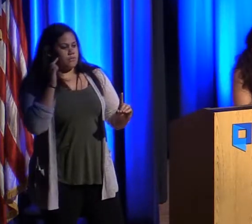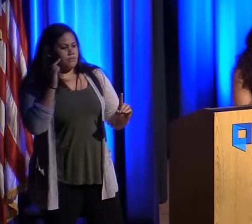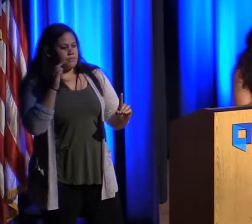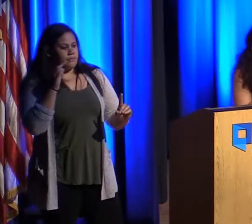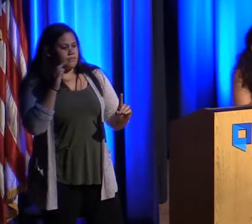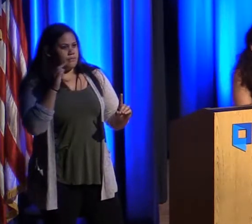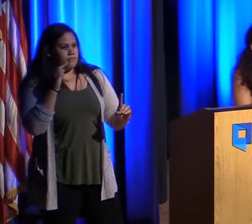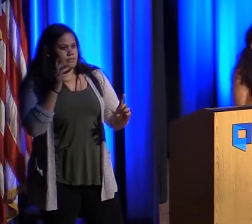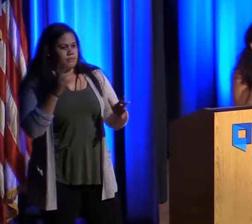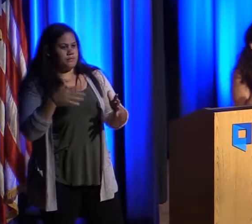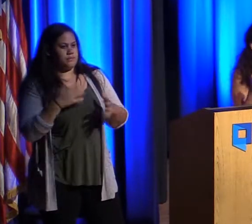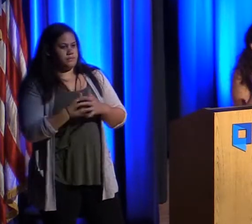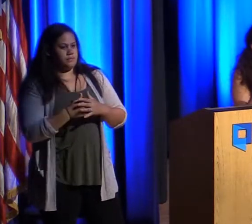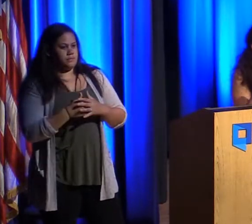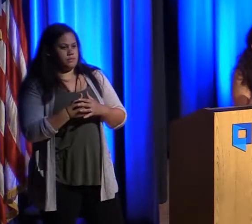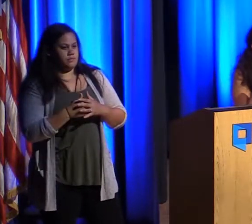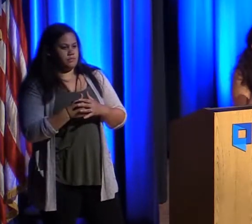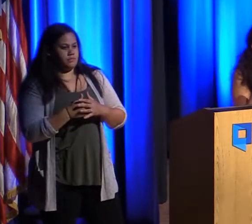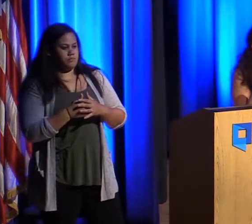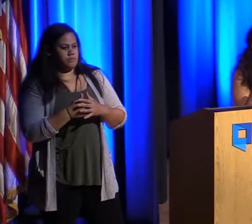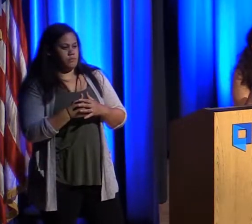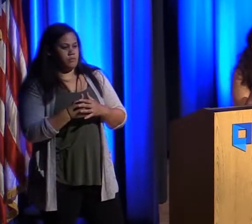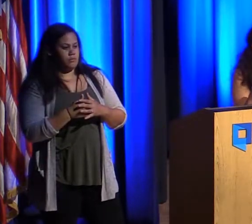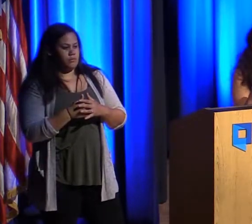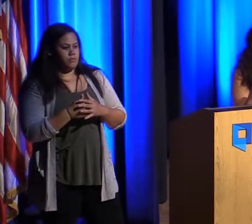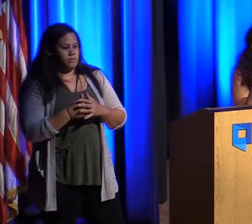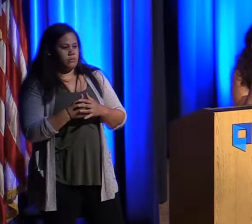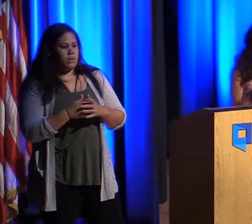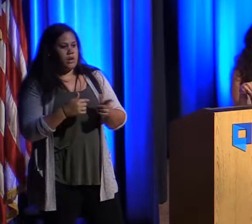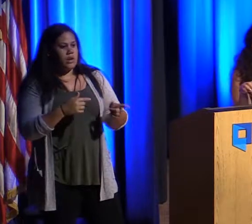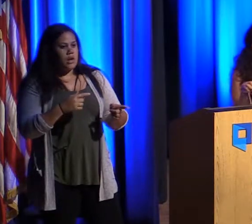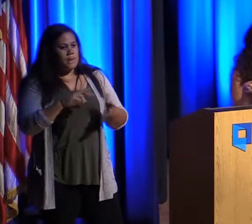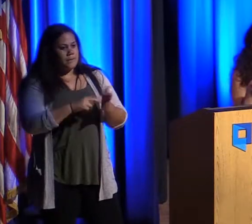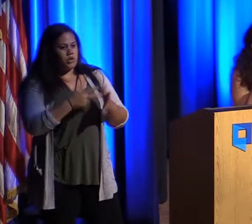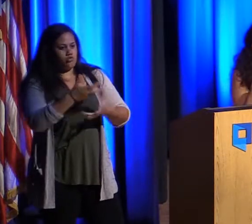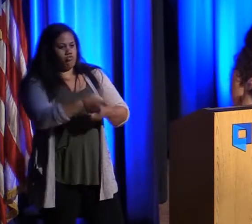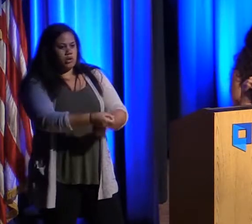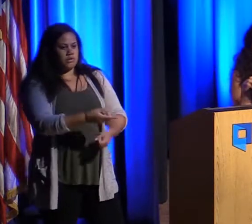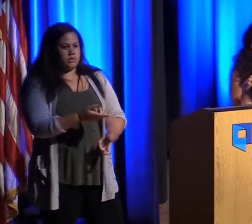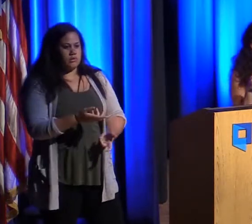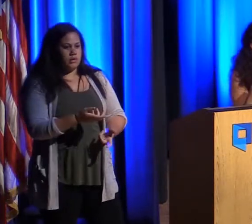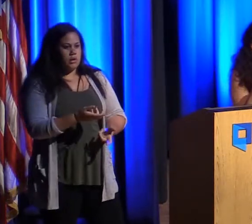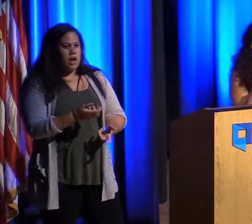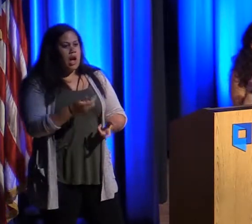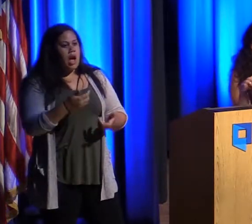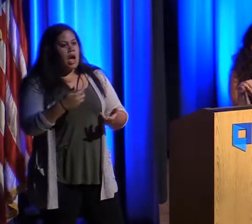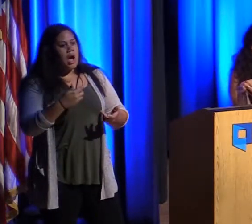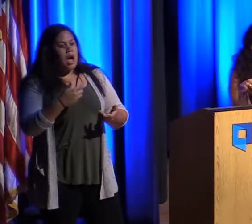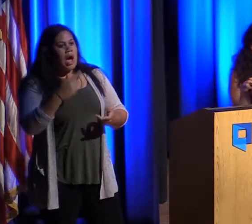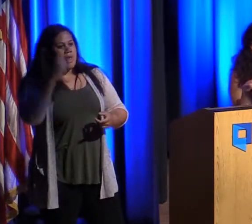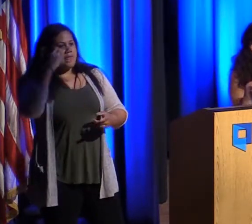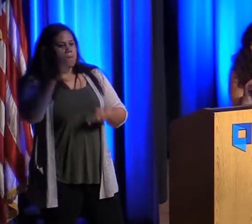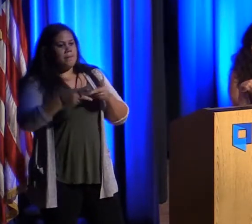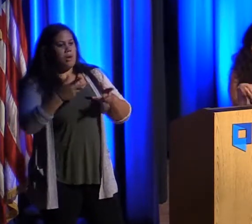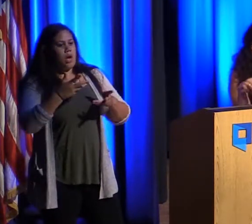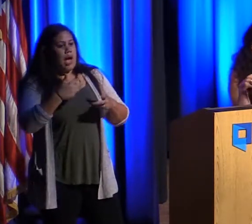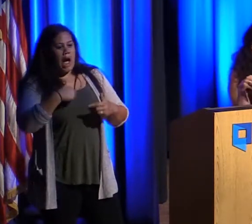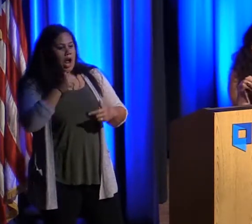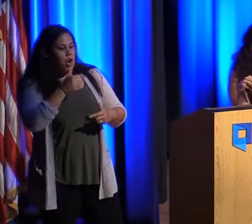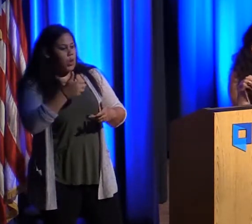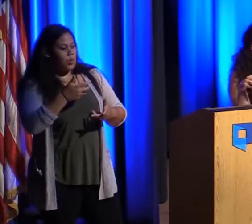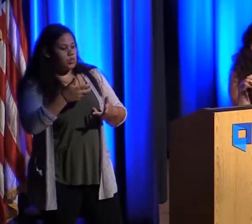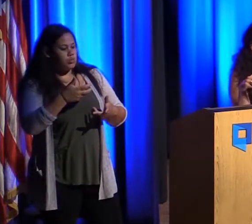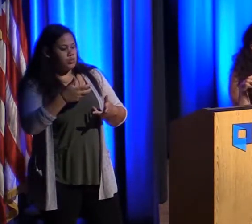really hope that I'm not treating you differently because of the color of your skin, or because of where you're from, or because of